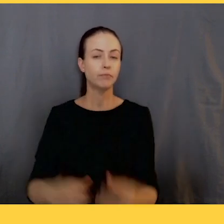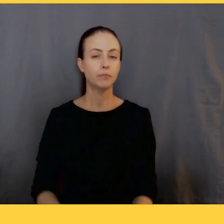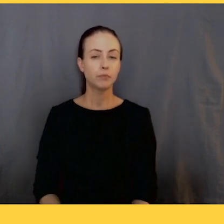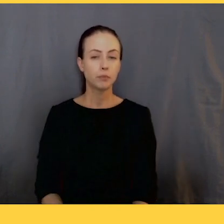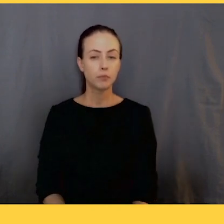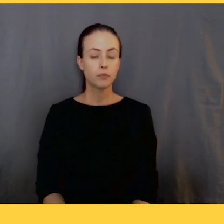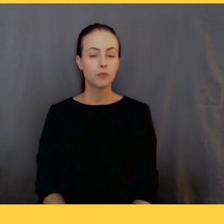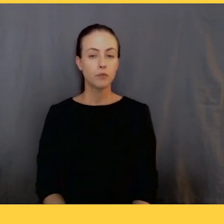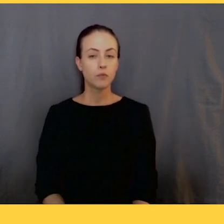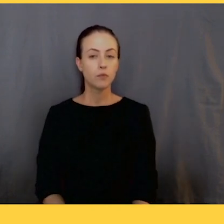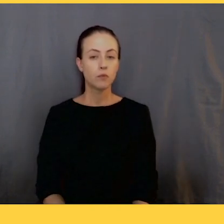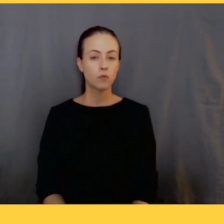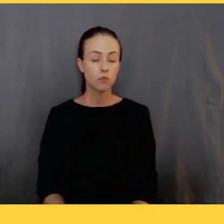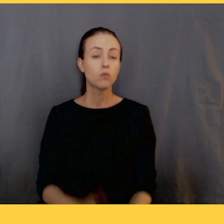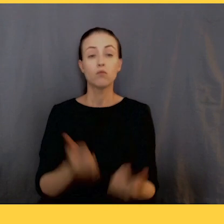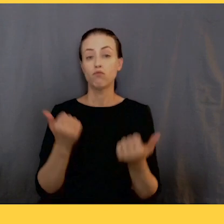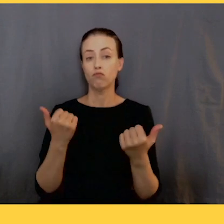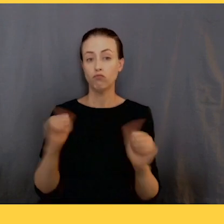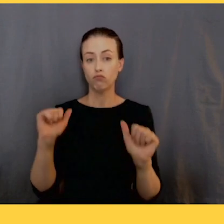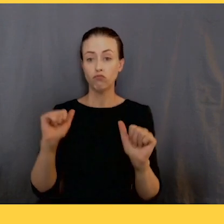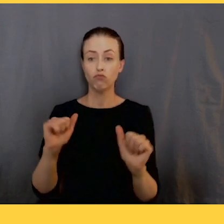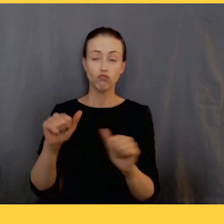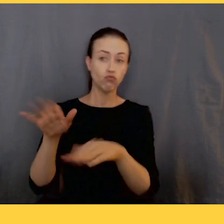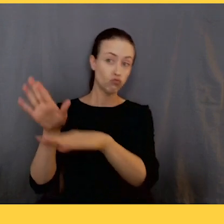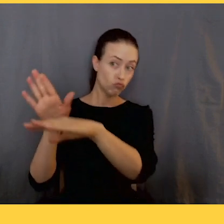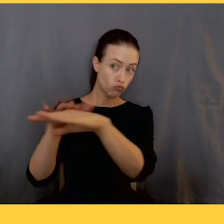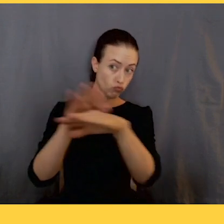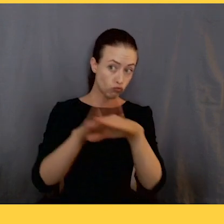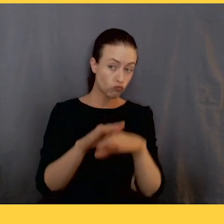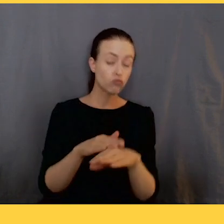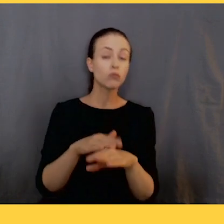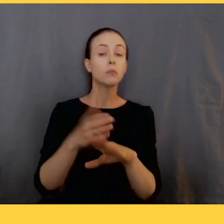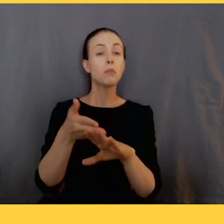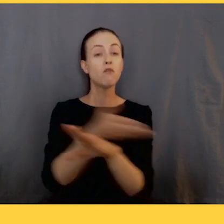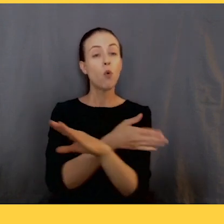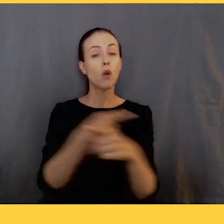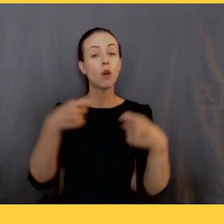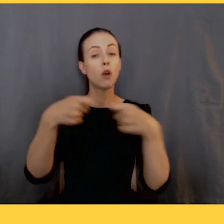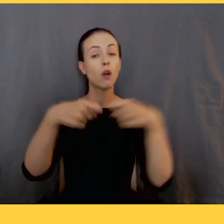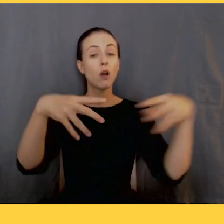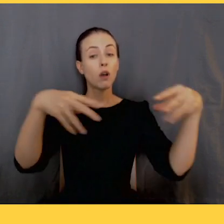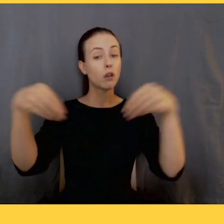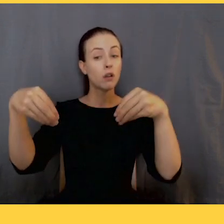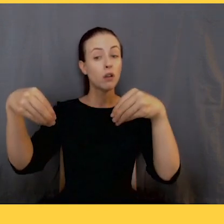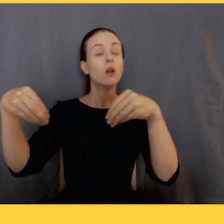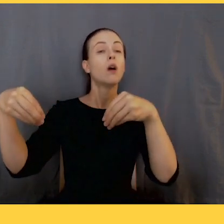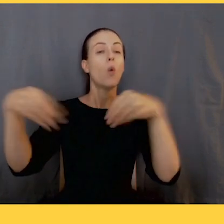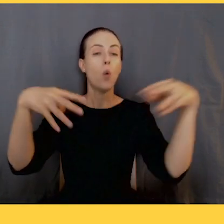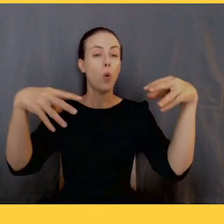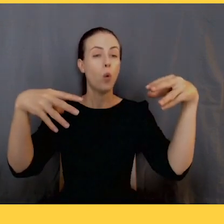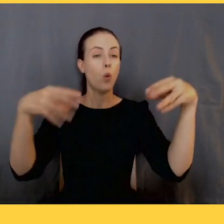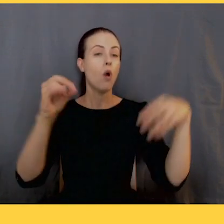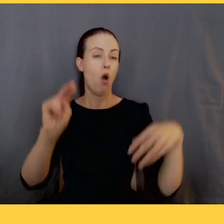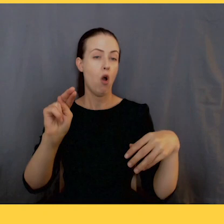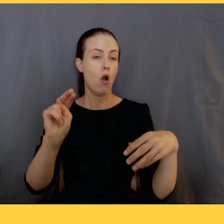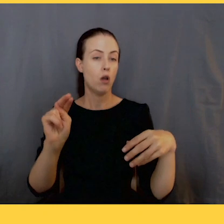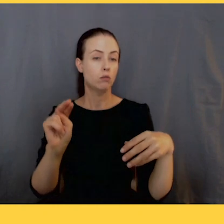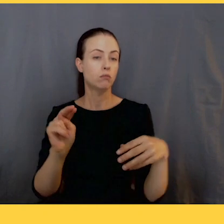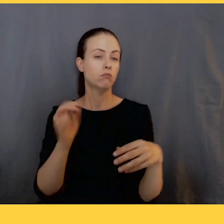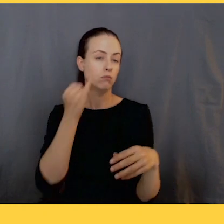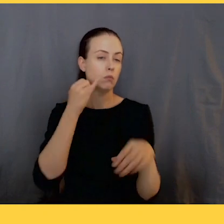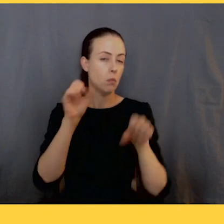And again, we will attempt to notify customer before re-energization, wherever